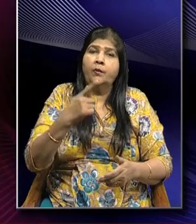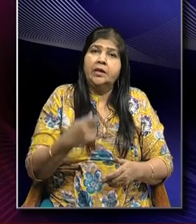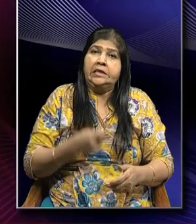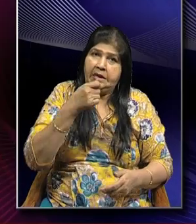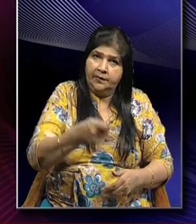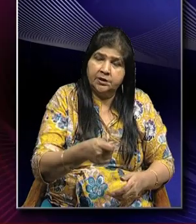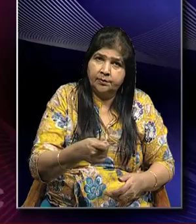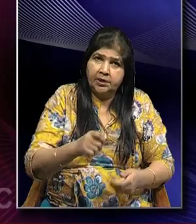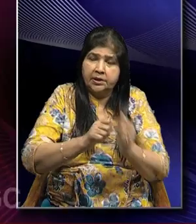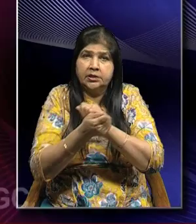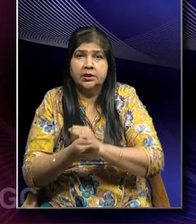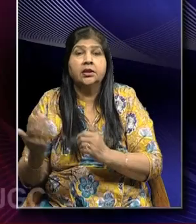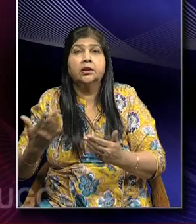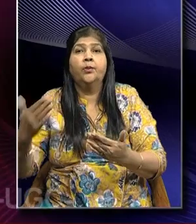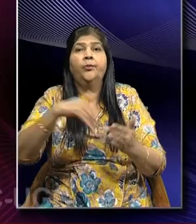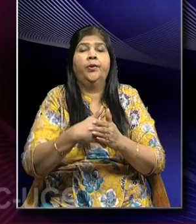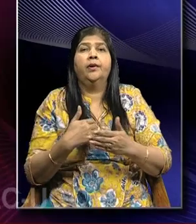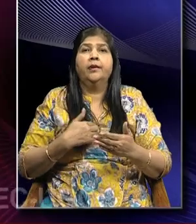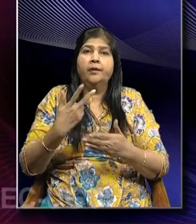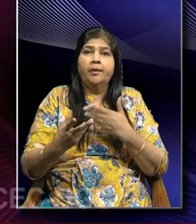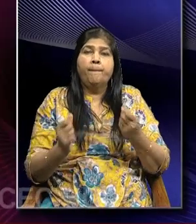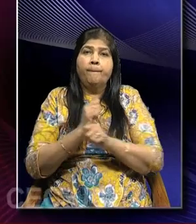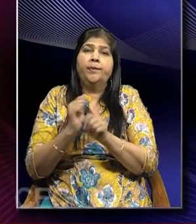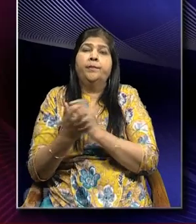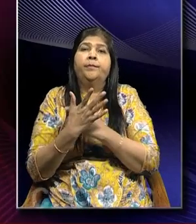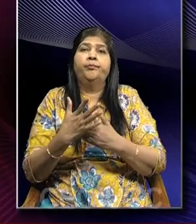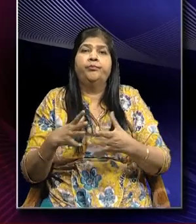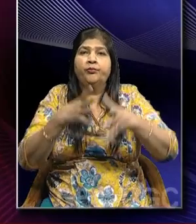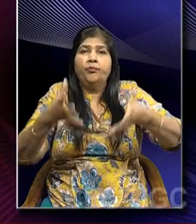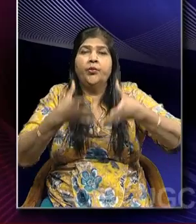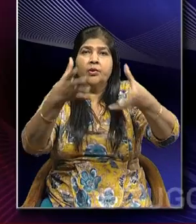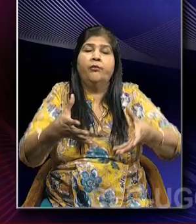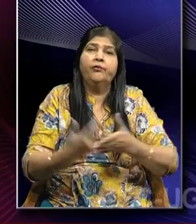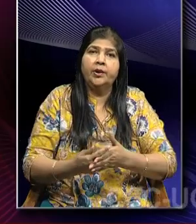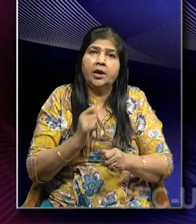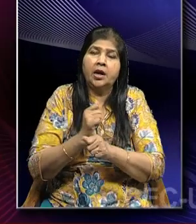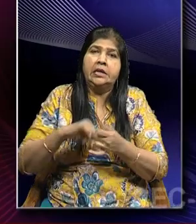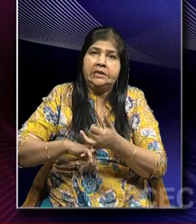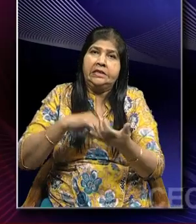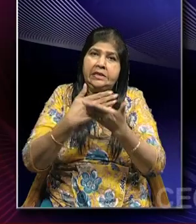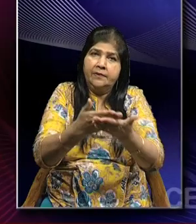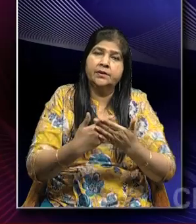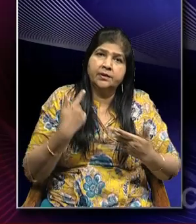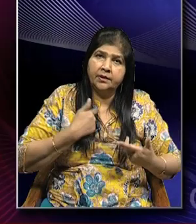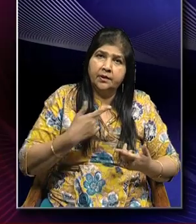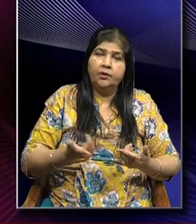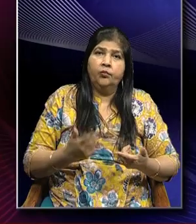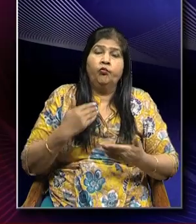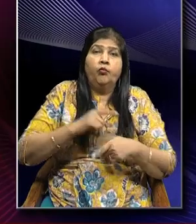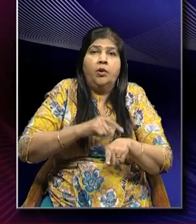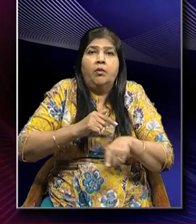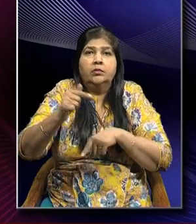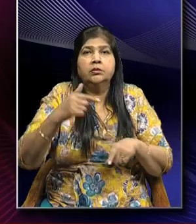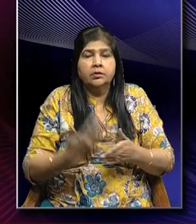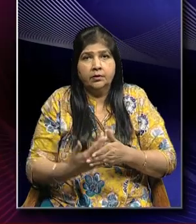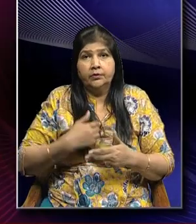in changing the way we have been producing the products or offering the services, but yes, since we have to go in long run,